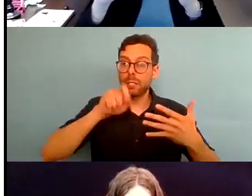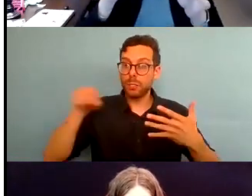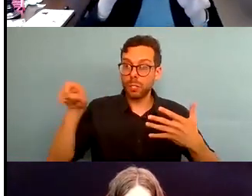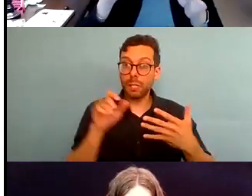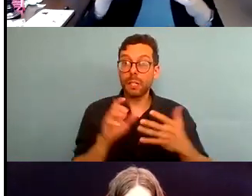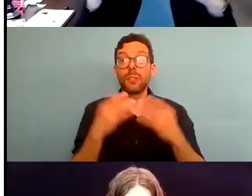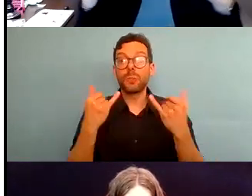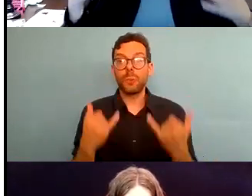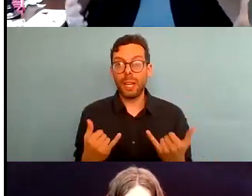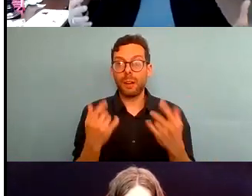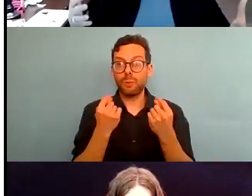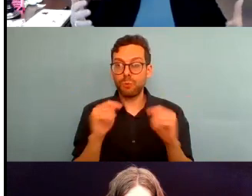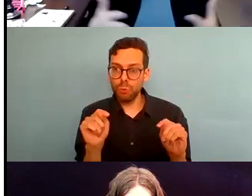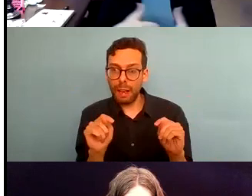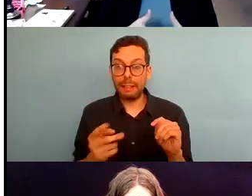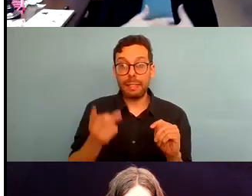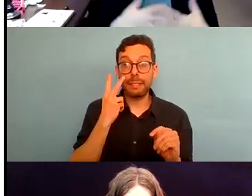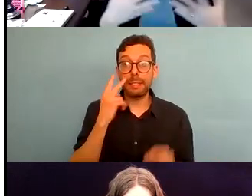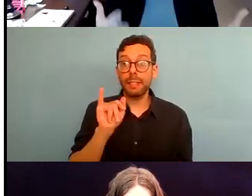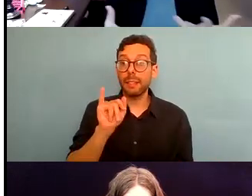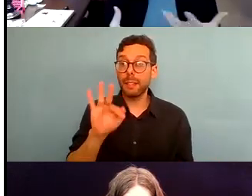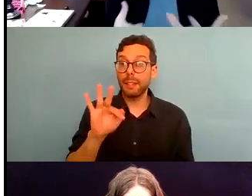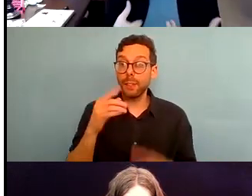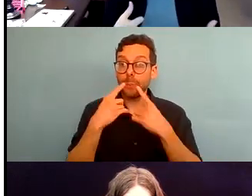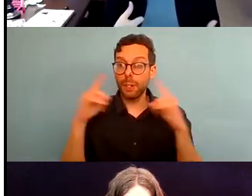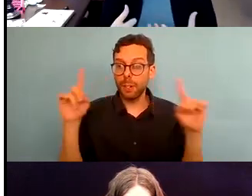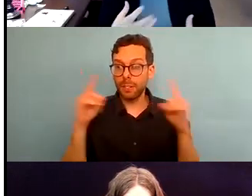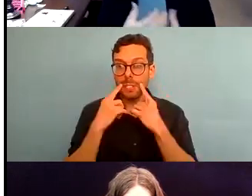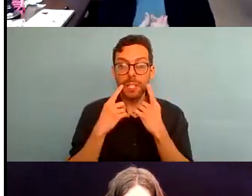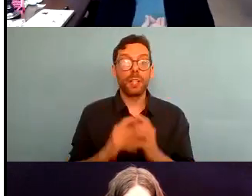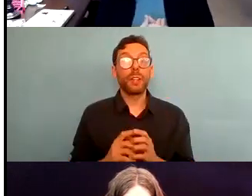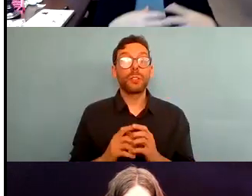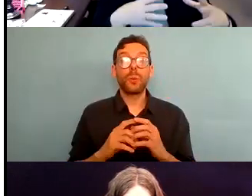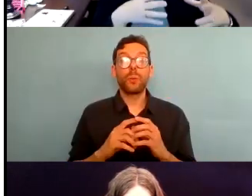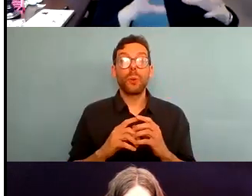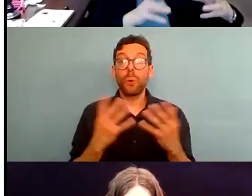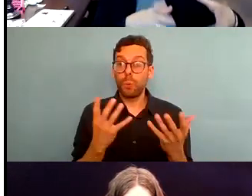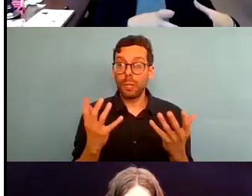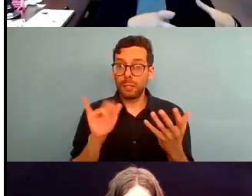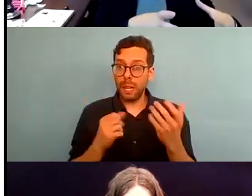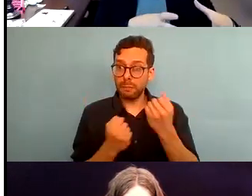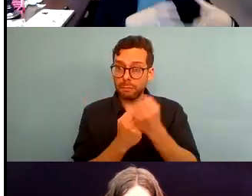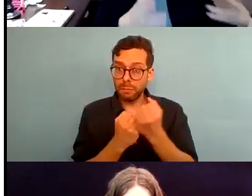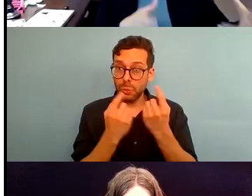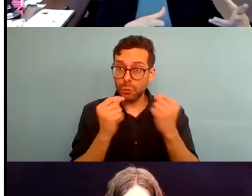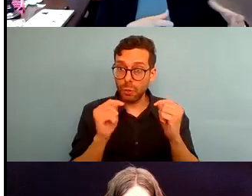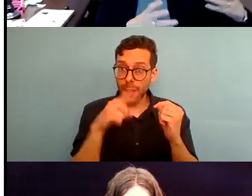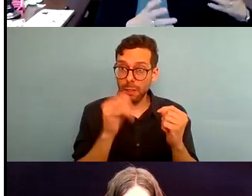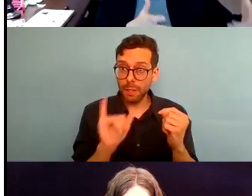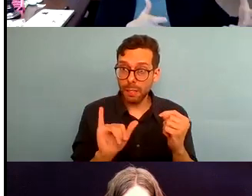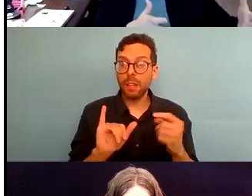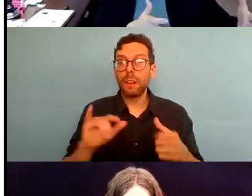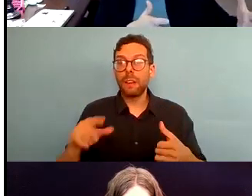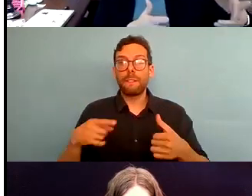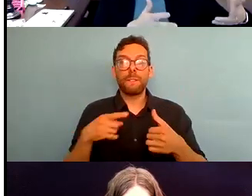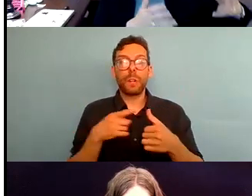some stuff. I'm going to see if it works. Okay. So here's how that intervention starts to play out. You try one thing. So maybe it's, I'm going